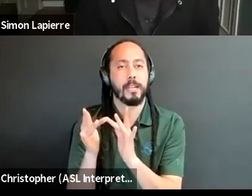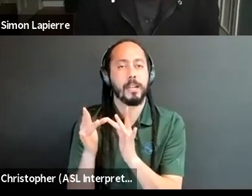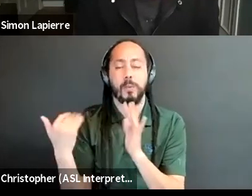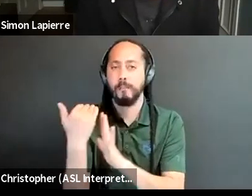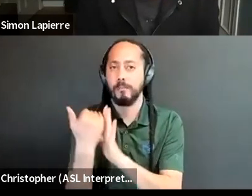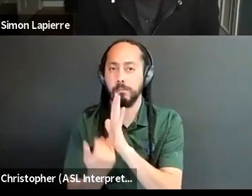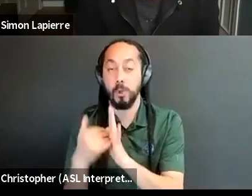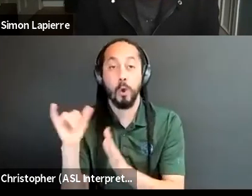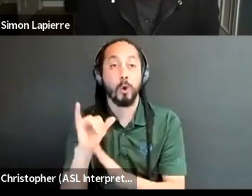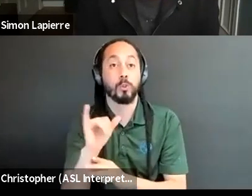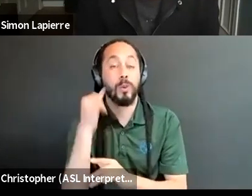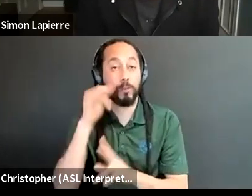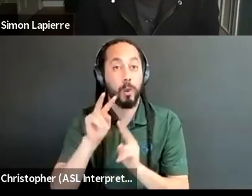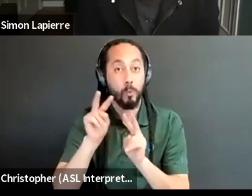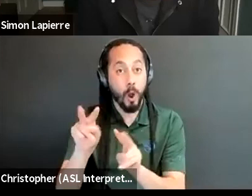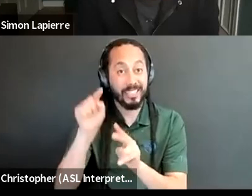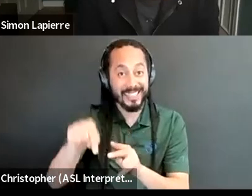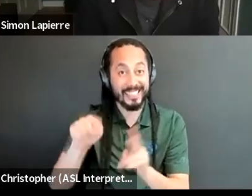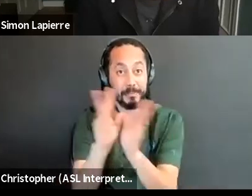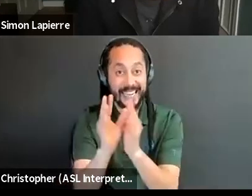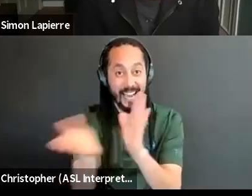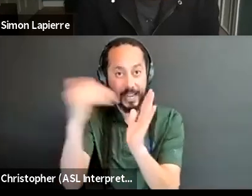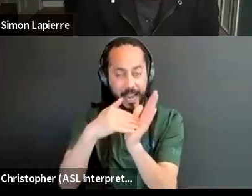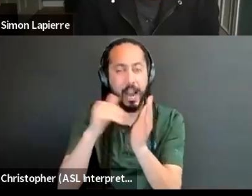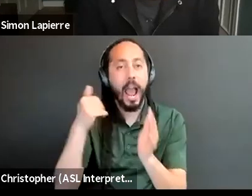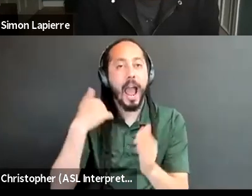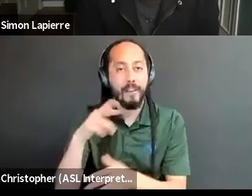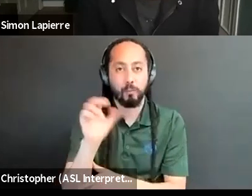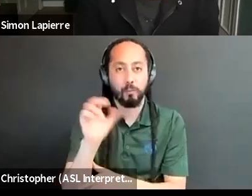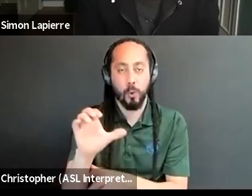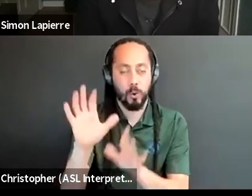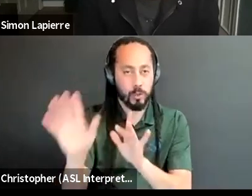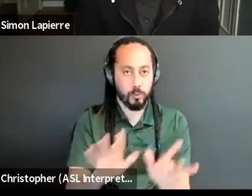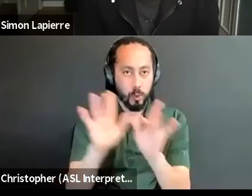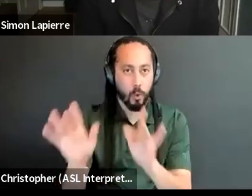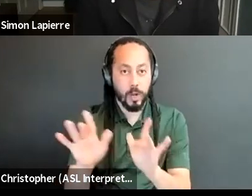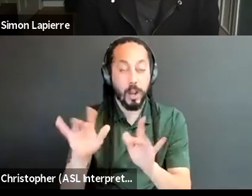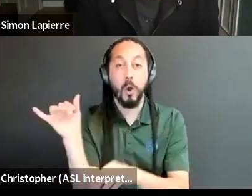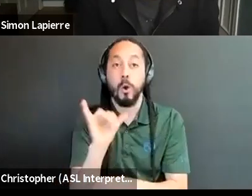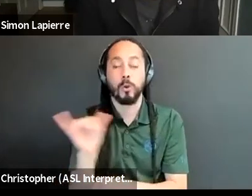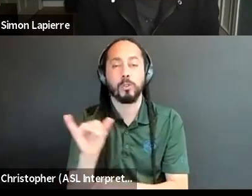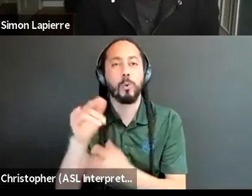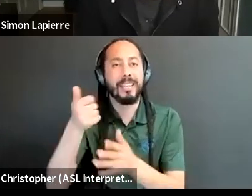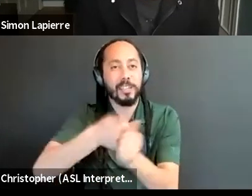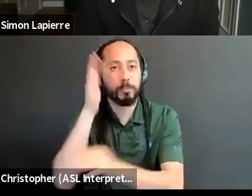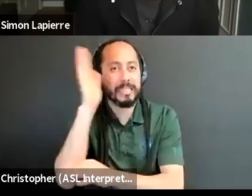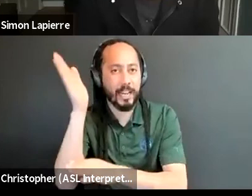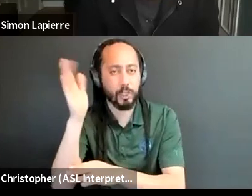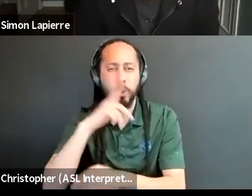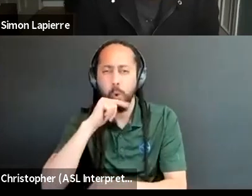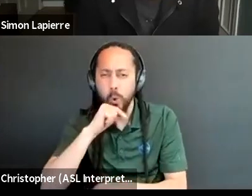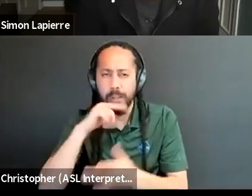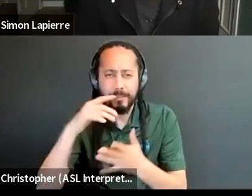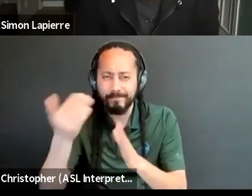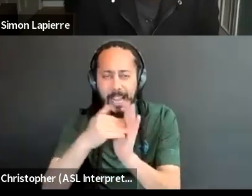recording of this webinar, as well as the bios of our presenters and other information. So resources and the recording of